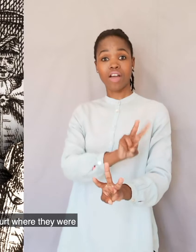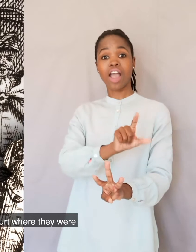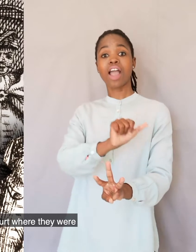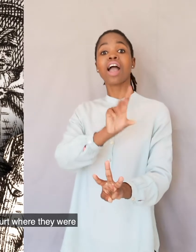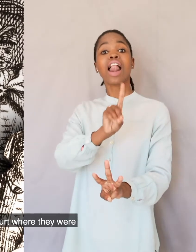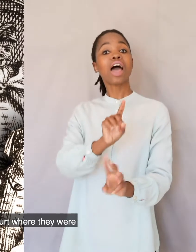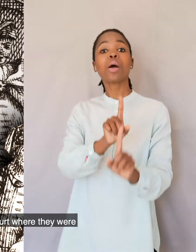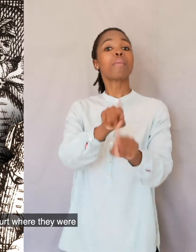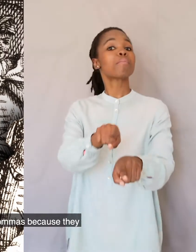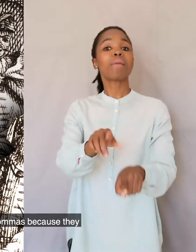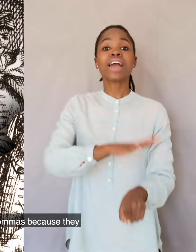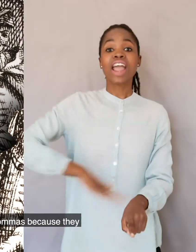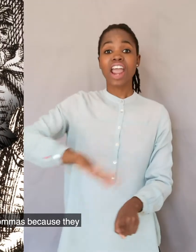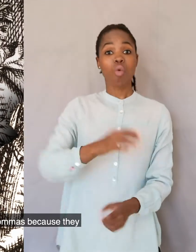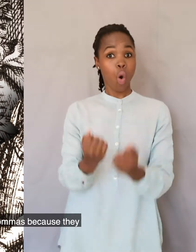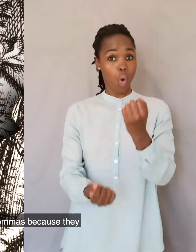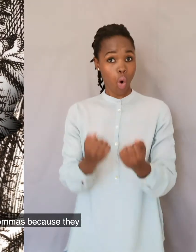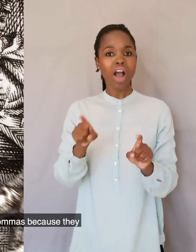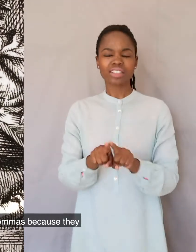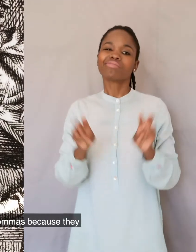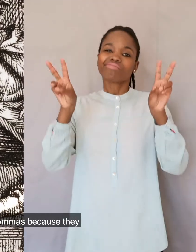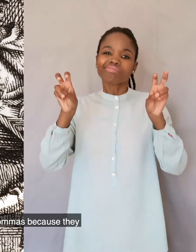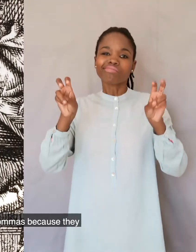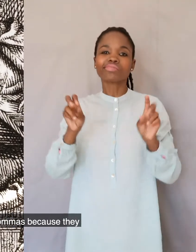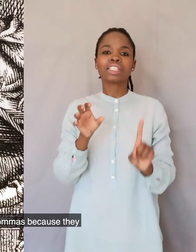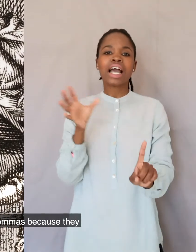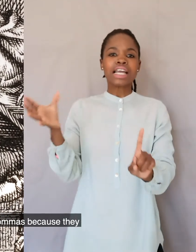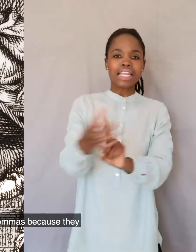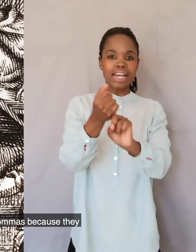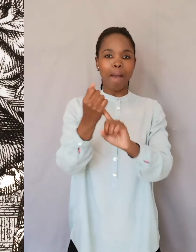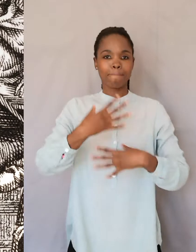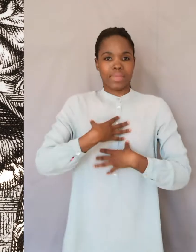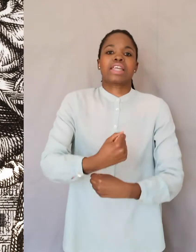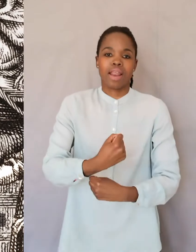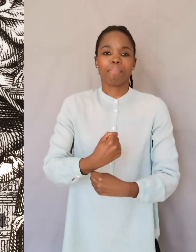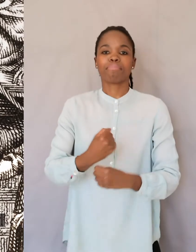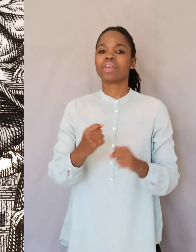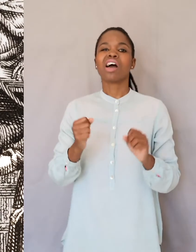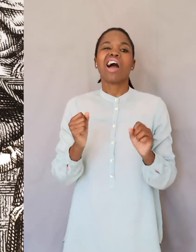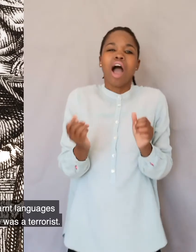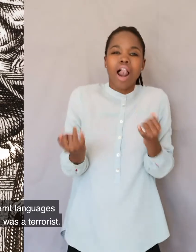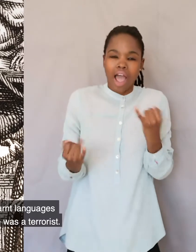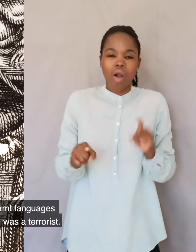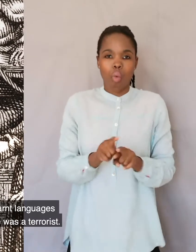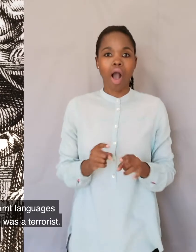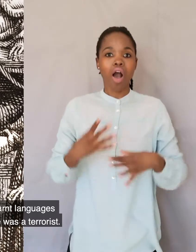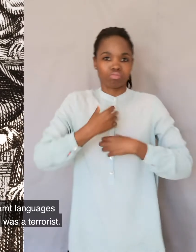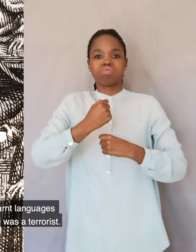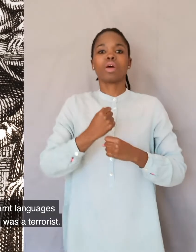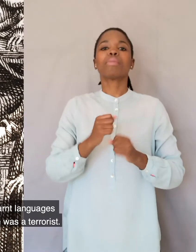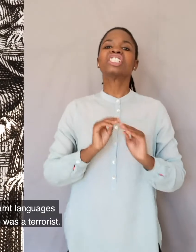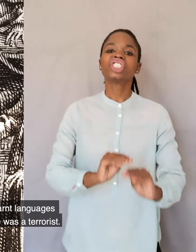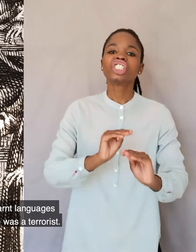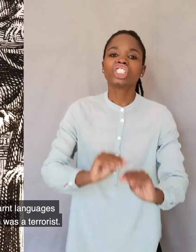to the Ottoman court where they were kidnapped. I put it in inverted commas because they were taught. They did learn science. They